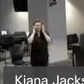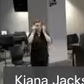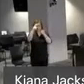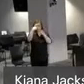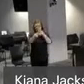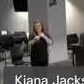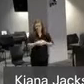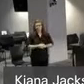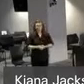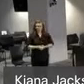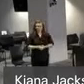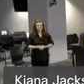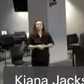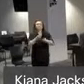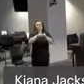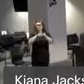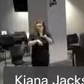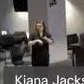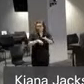Opposed? Abstaining?